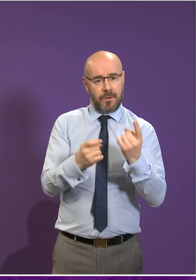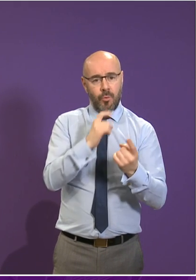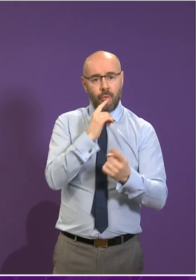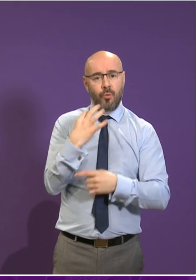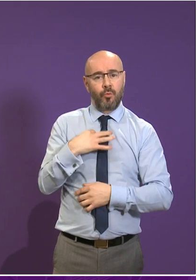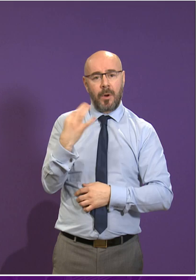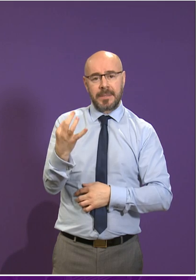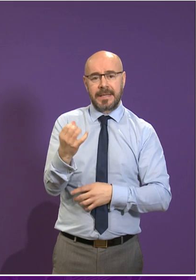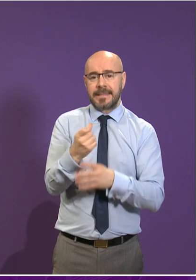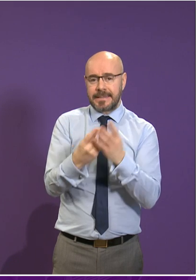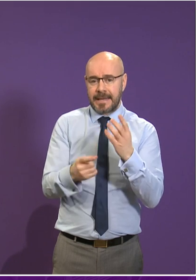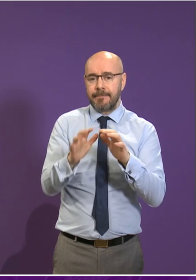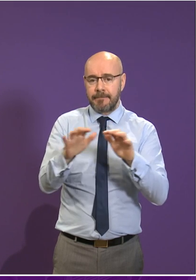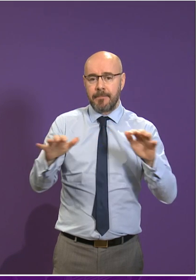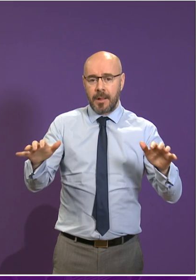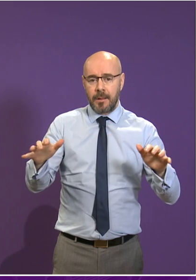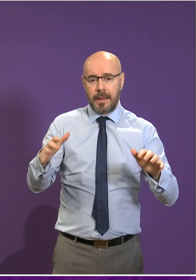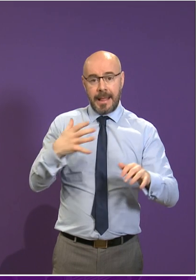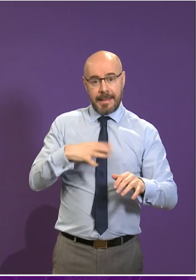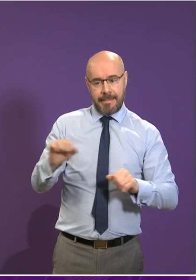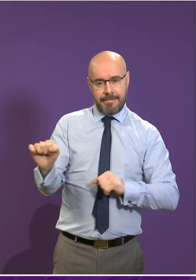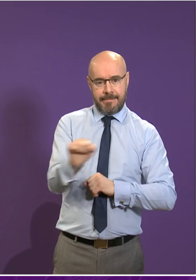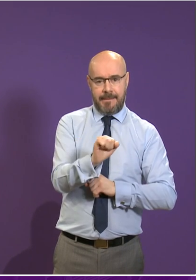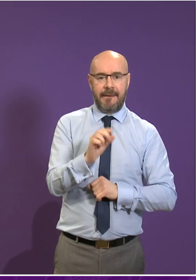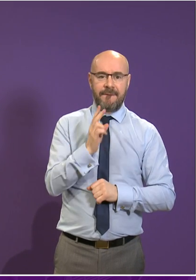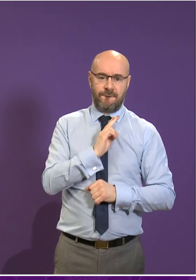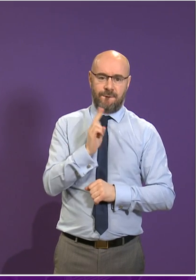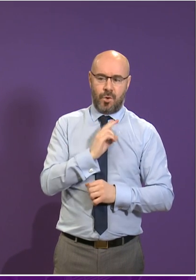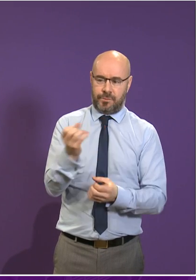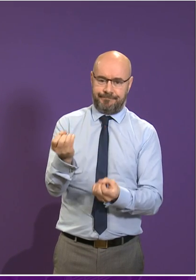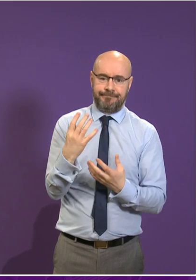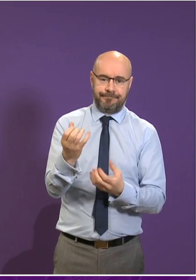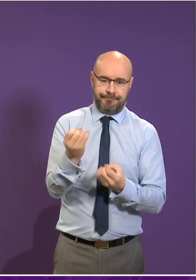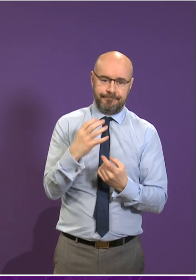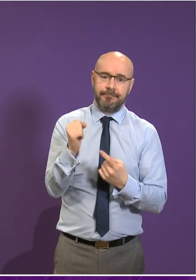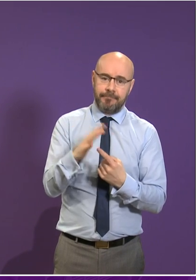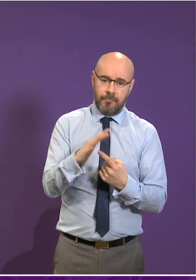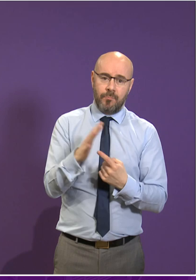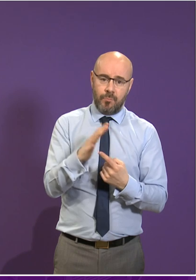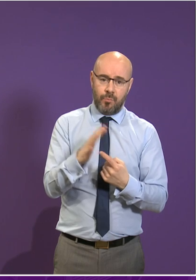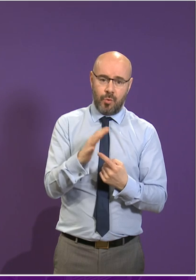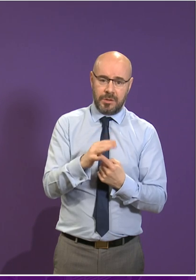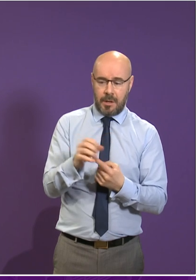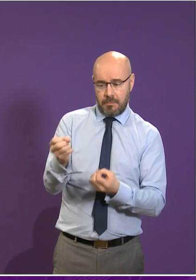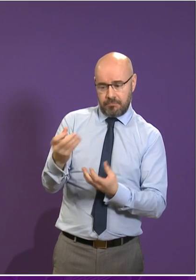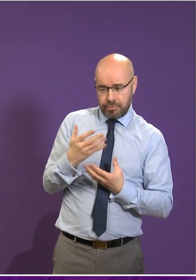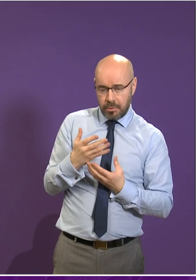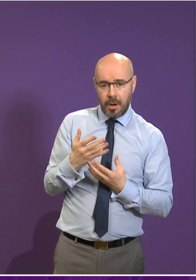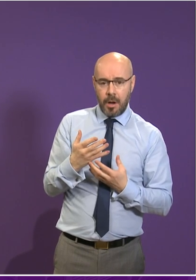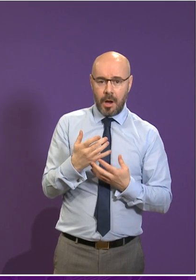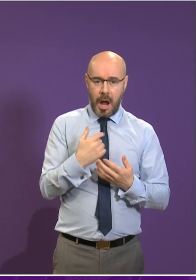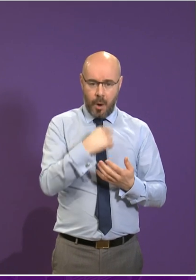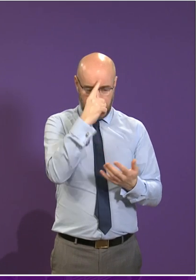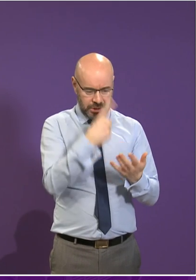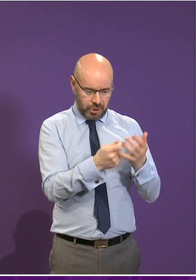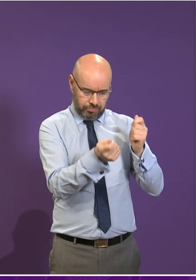is important, it is vital that the voices of disabled people are heard and that disabled people participate in shaping the decisions that